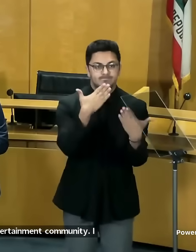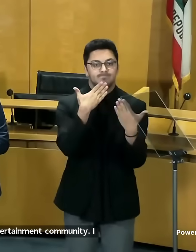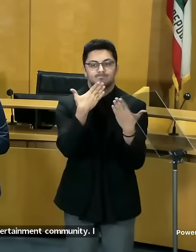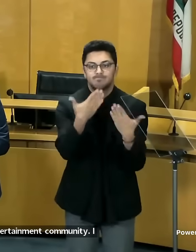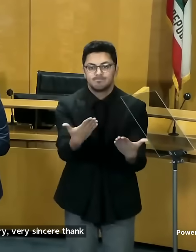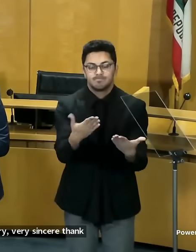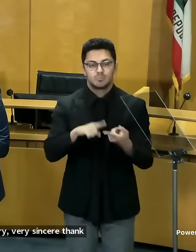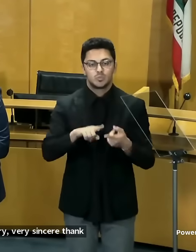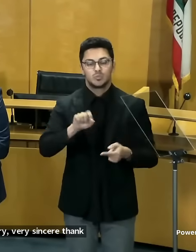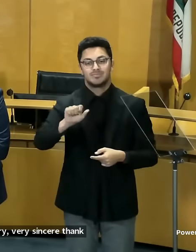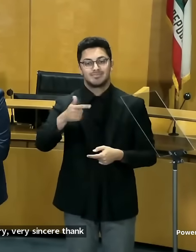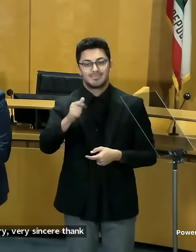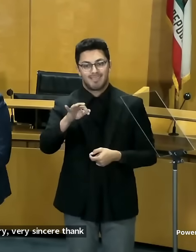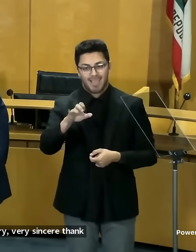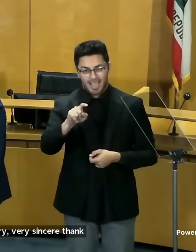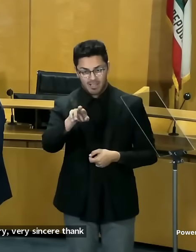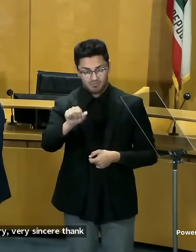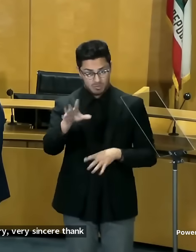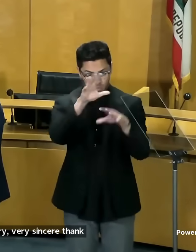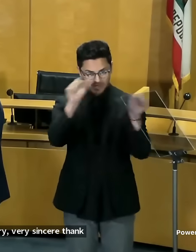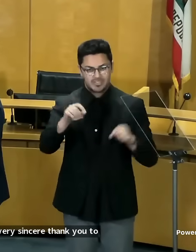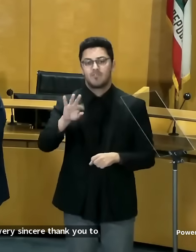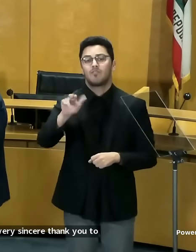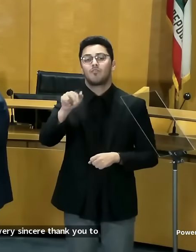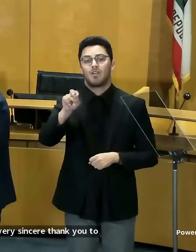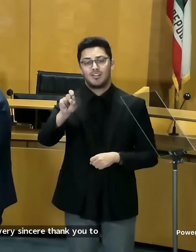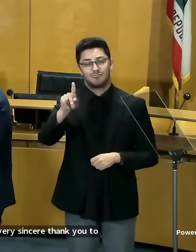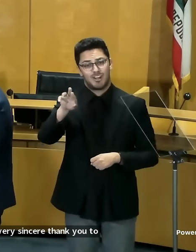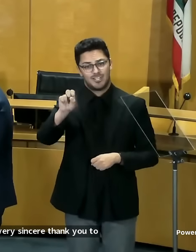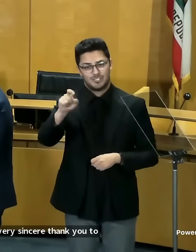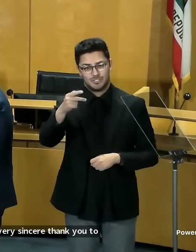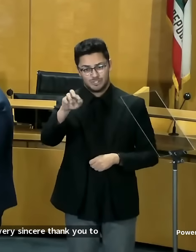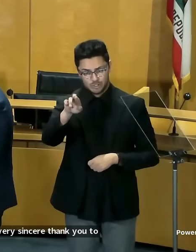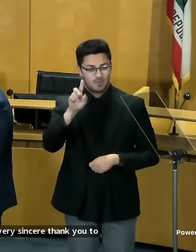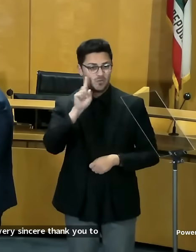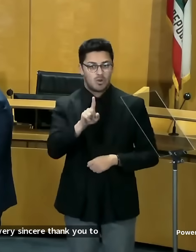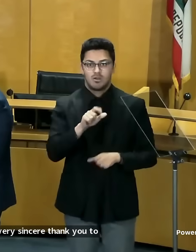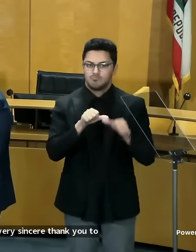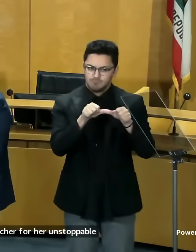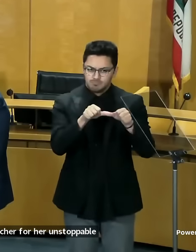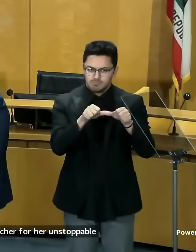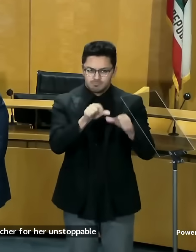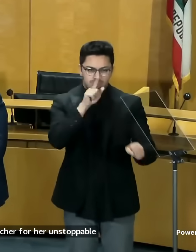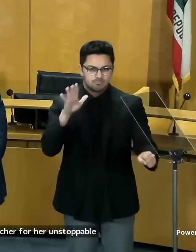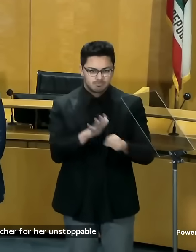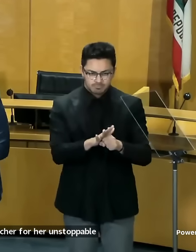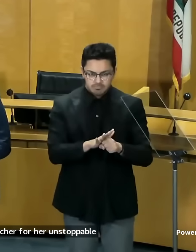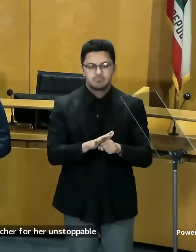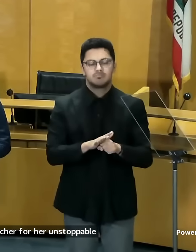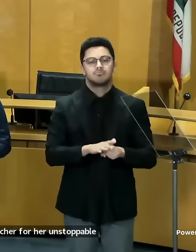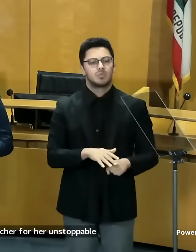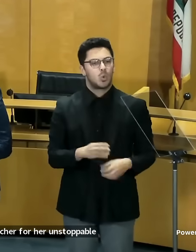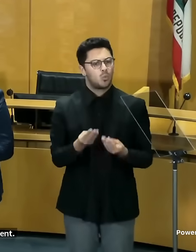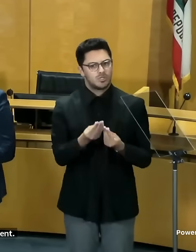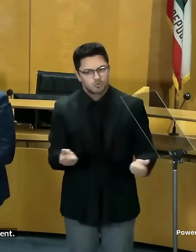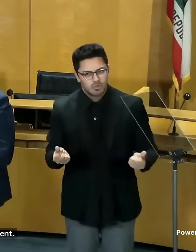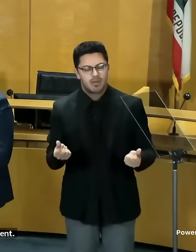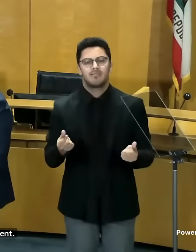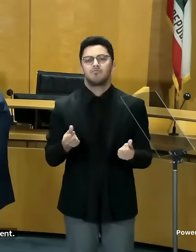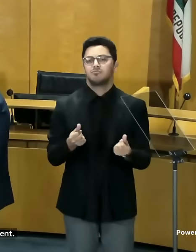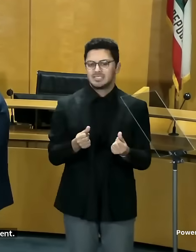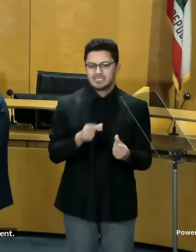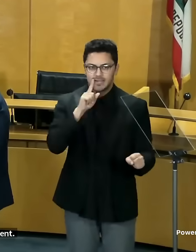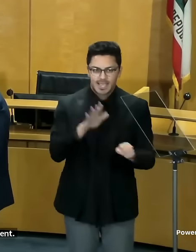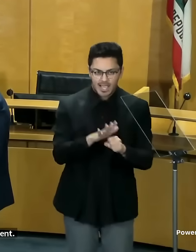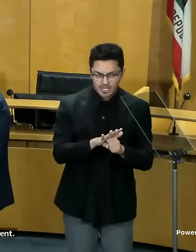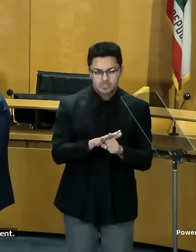you to SAG-AFTRA President Fran Drescher for her unstoppable commitment, her resolve, her dedication